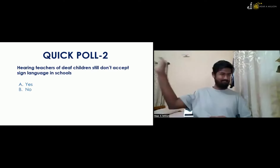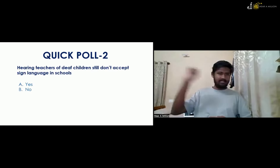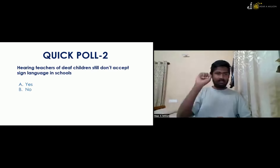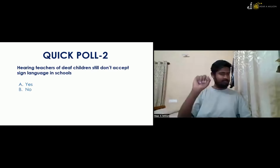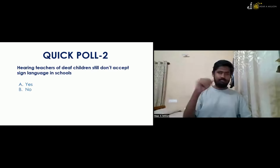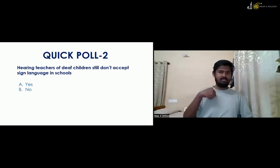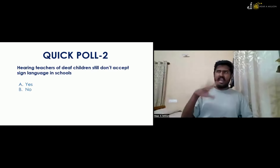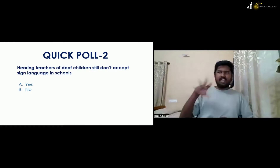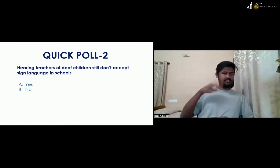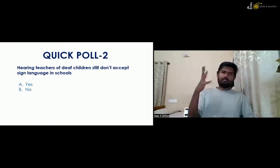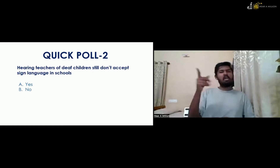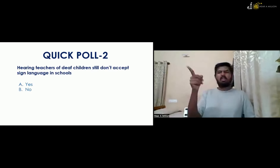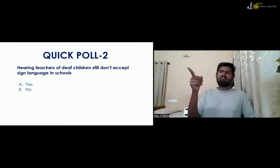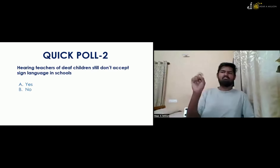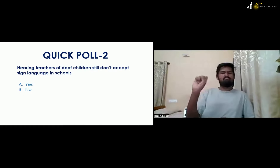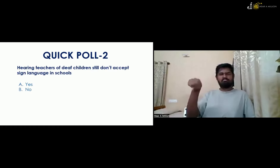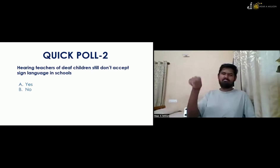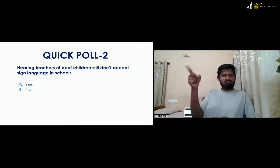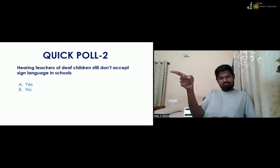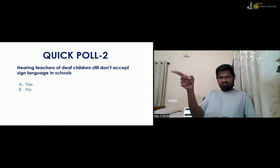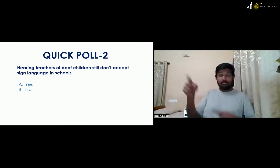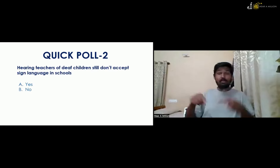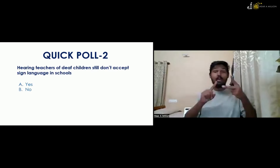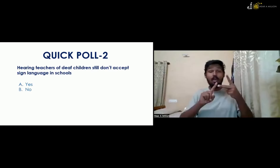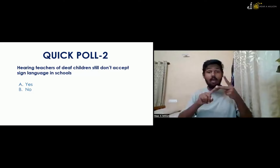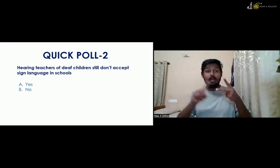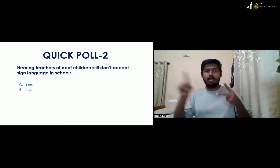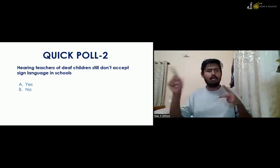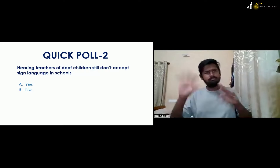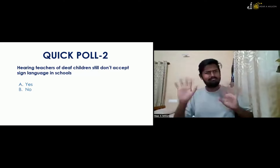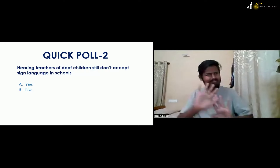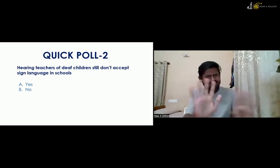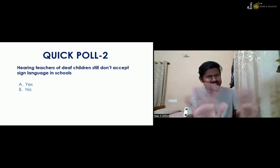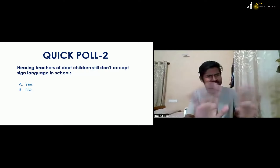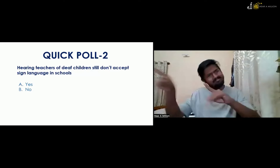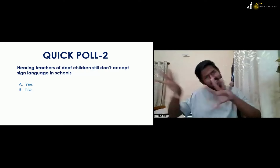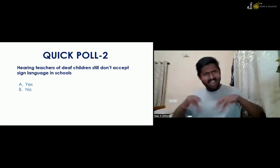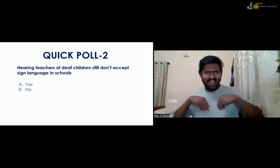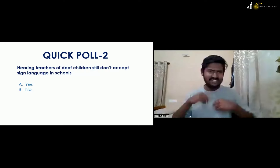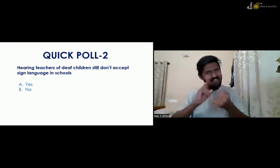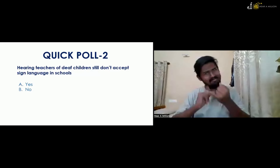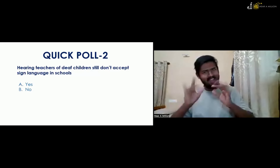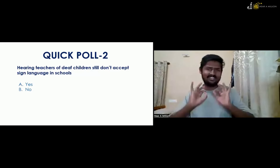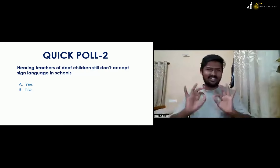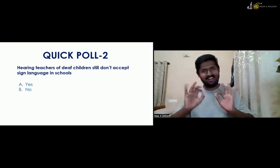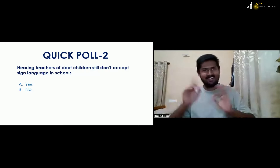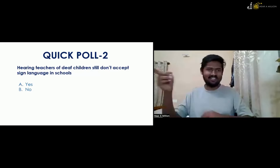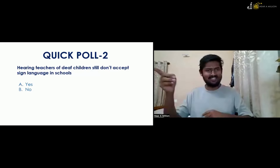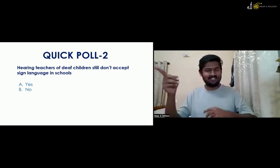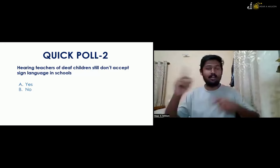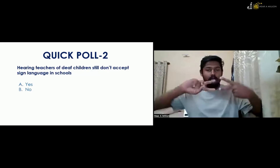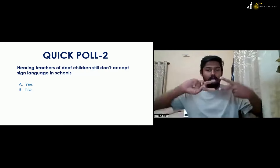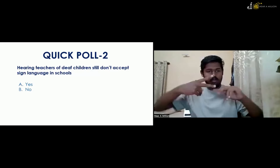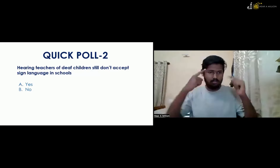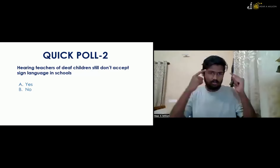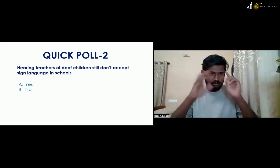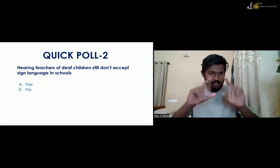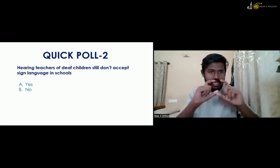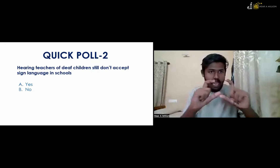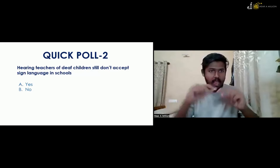accept sign language. So yes, if you are answering yes, that means the